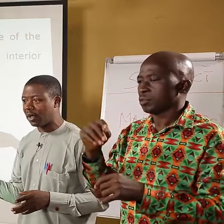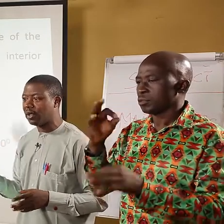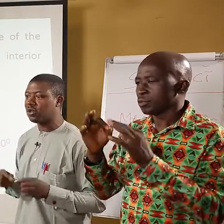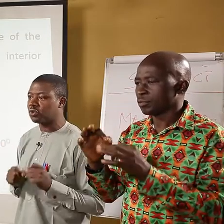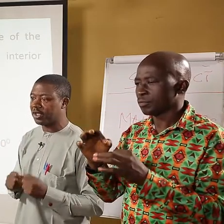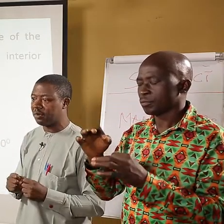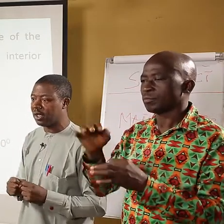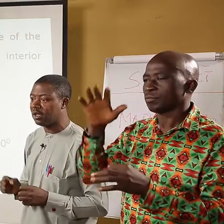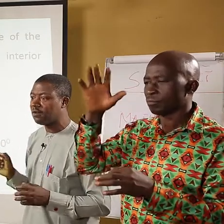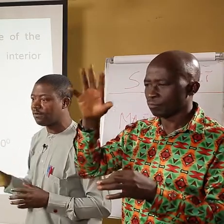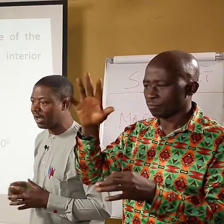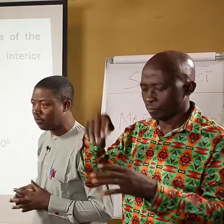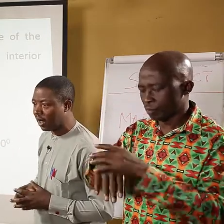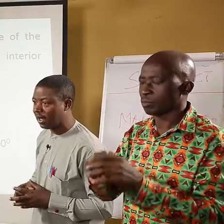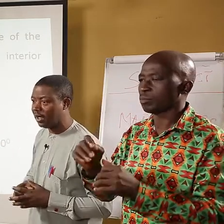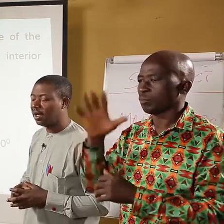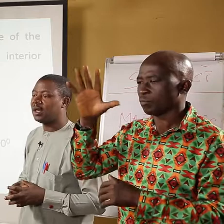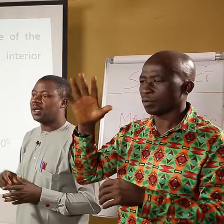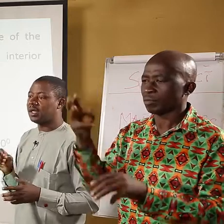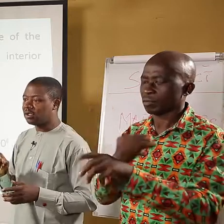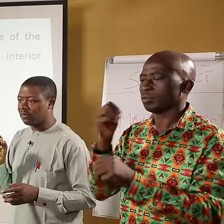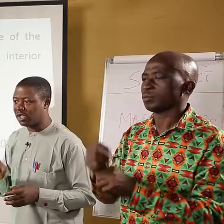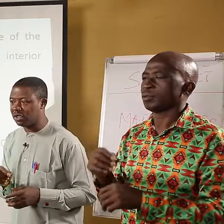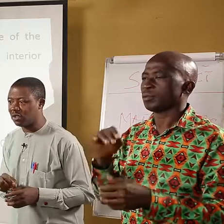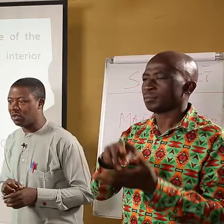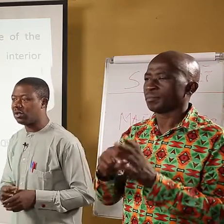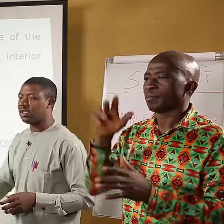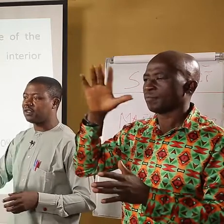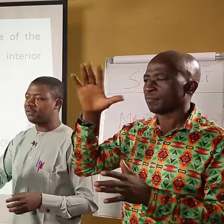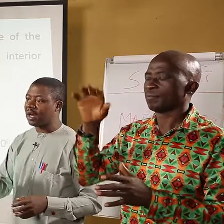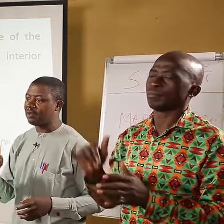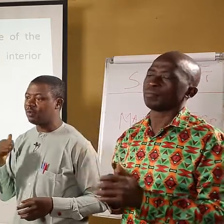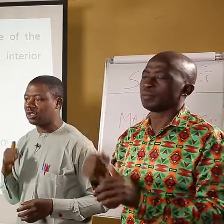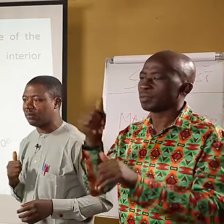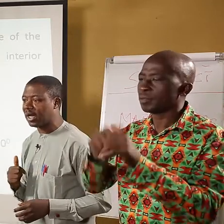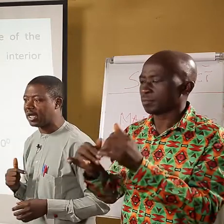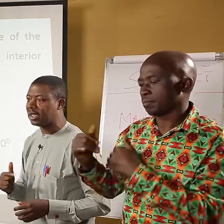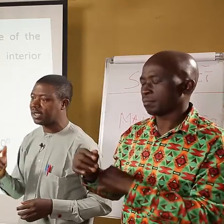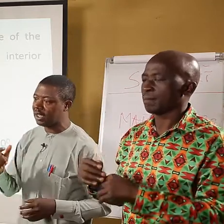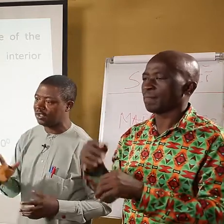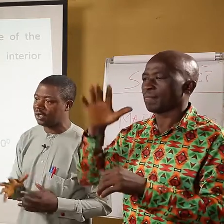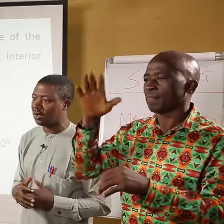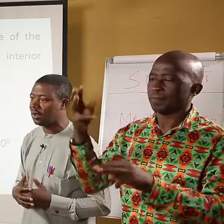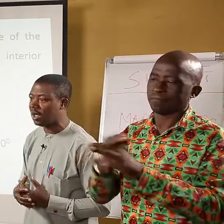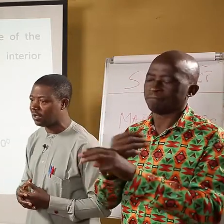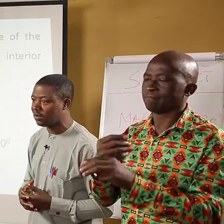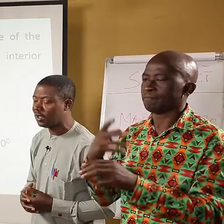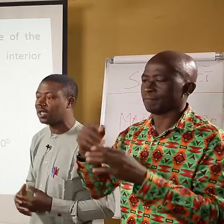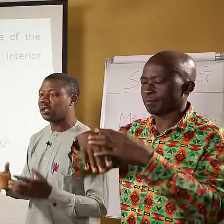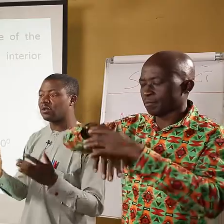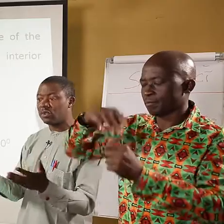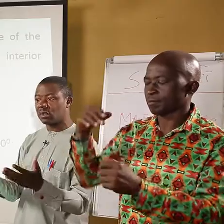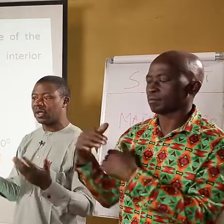times y, which will give me 5y. Each of the interior is 5 multiplying the exterior